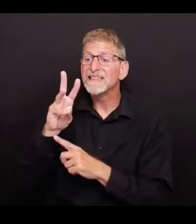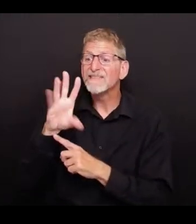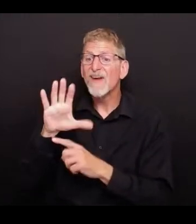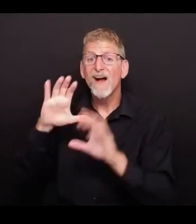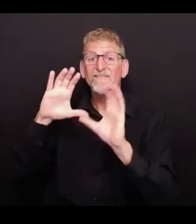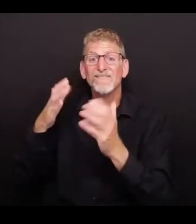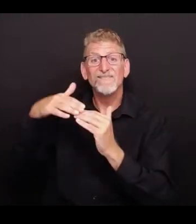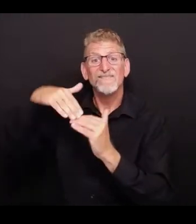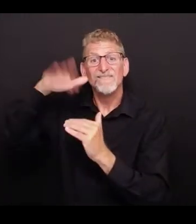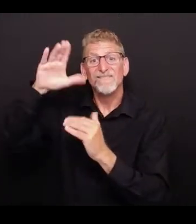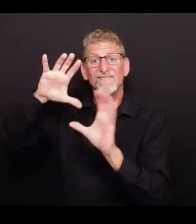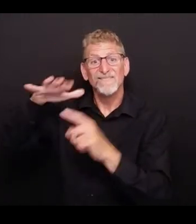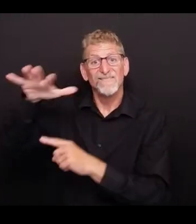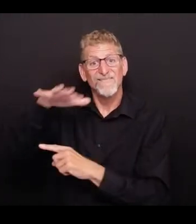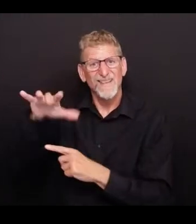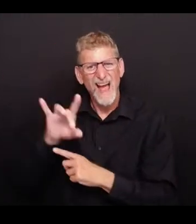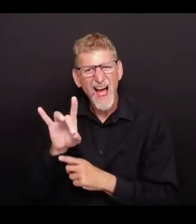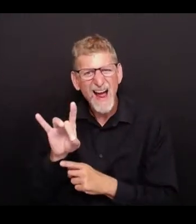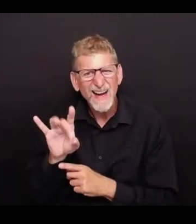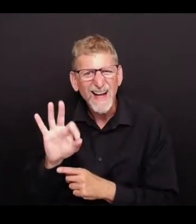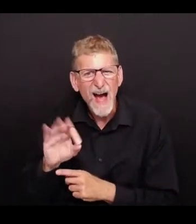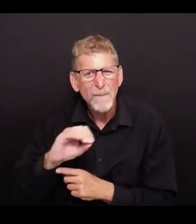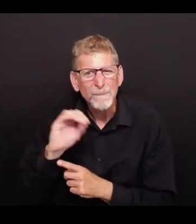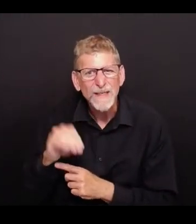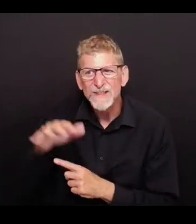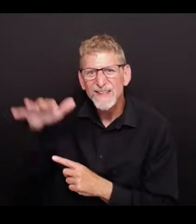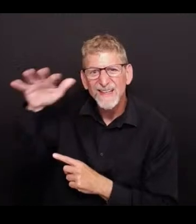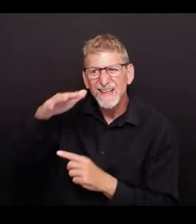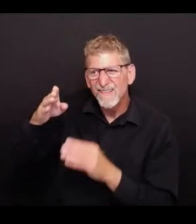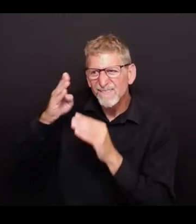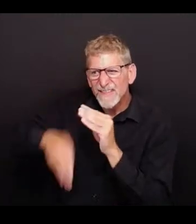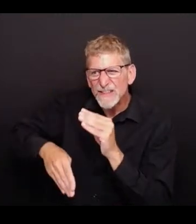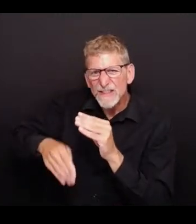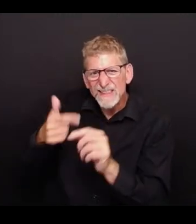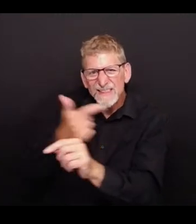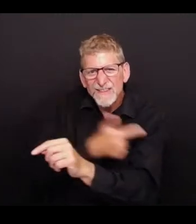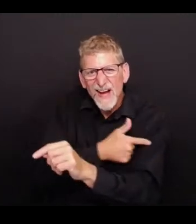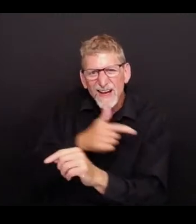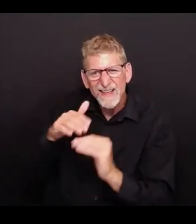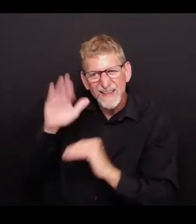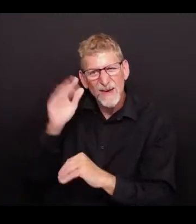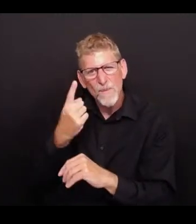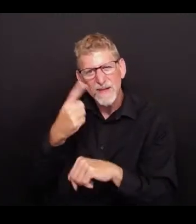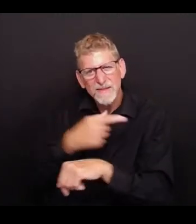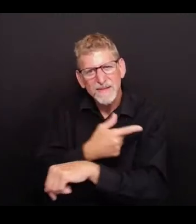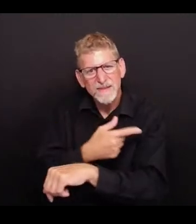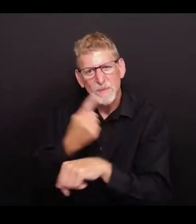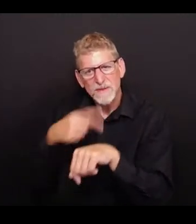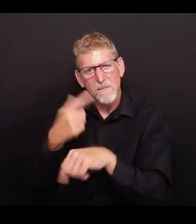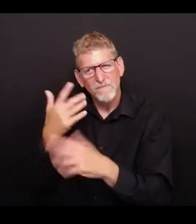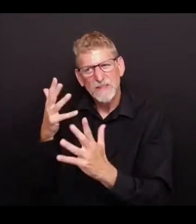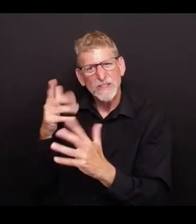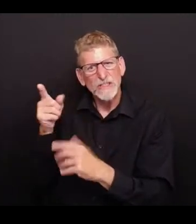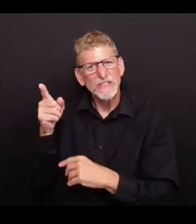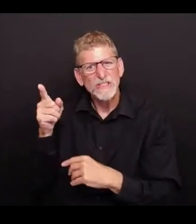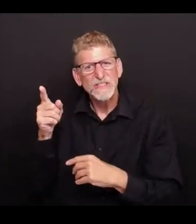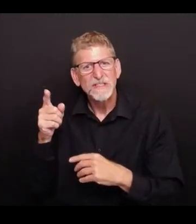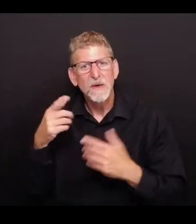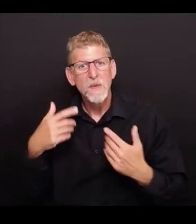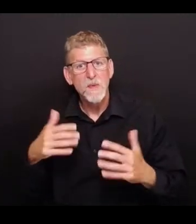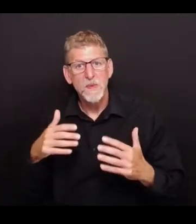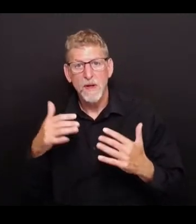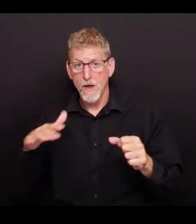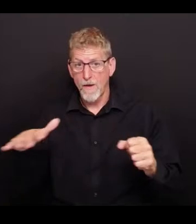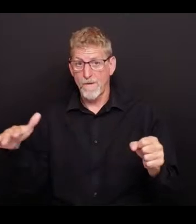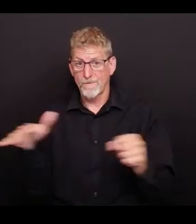older, 89% have received at least one dose. If we look at a completed vaccine